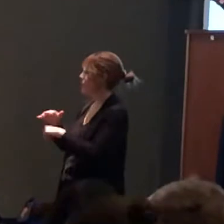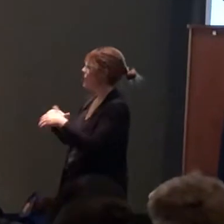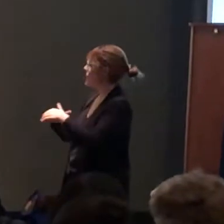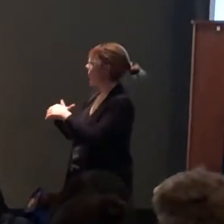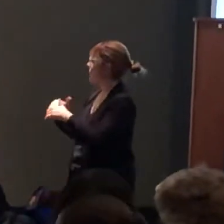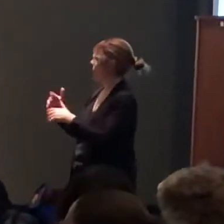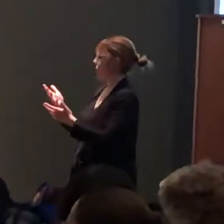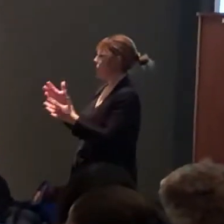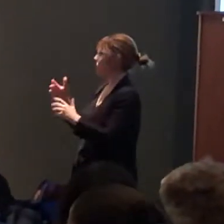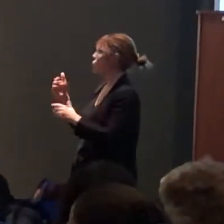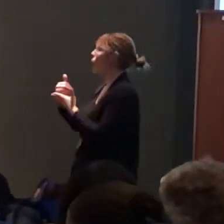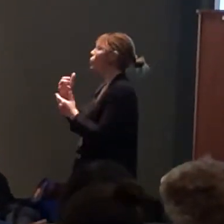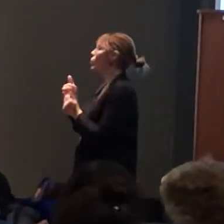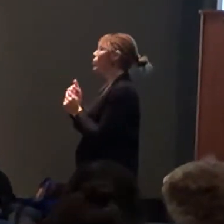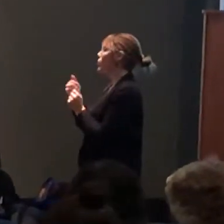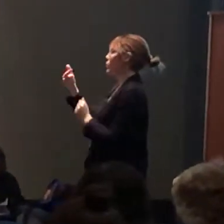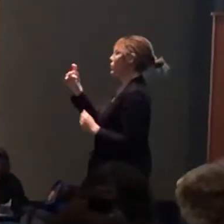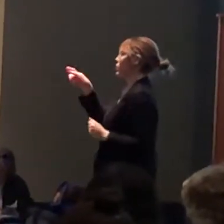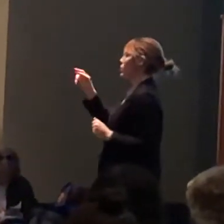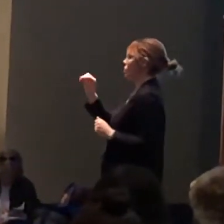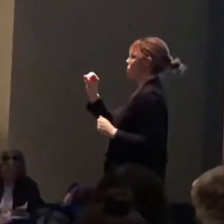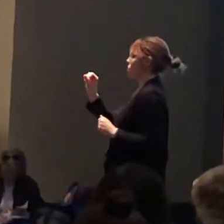that gross motor.